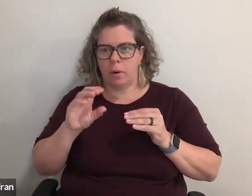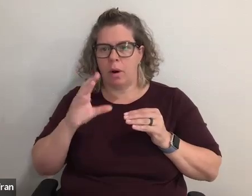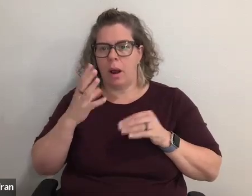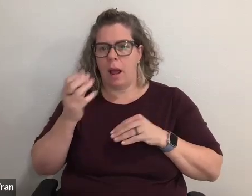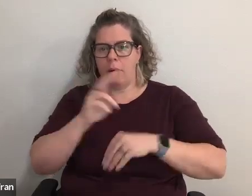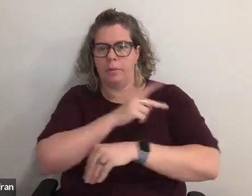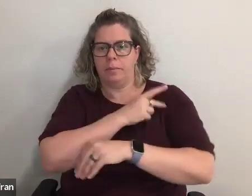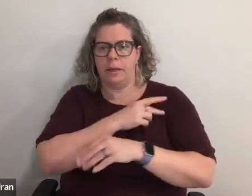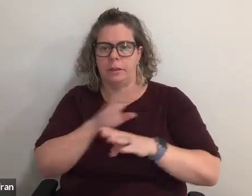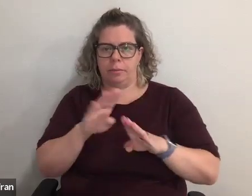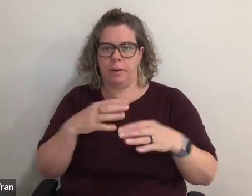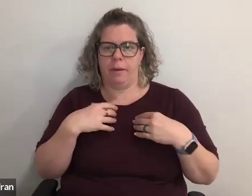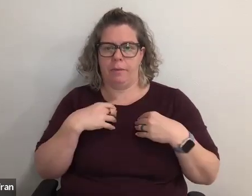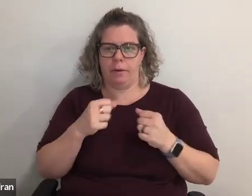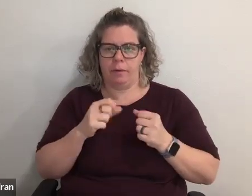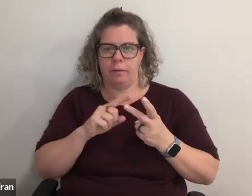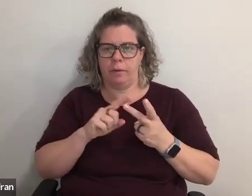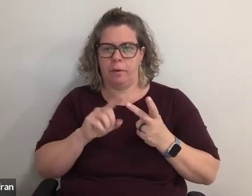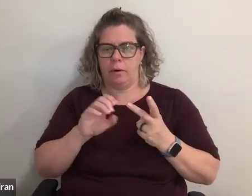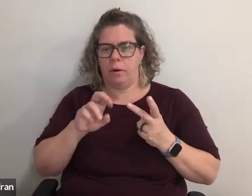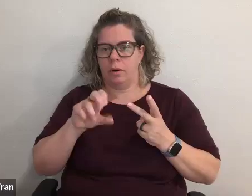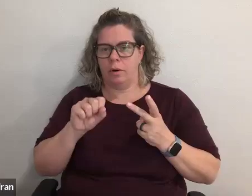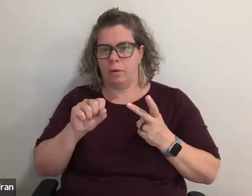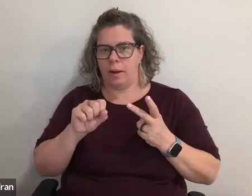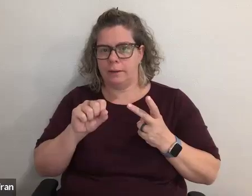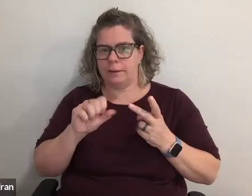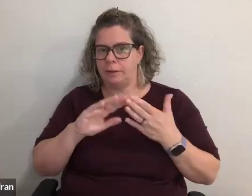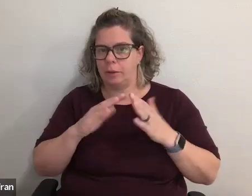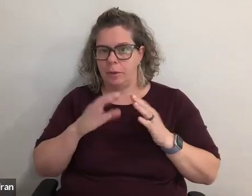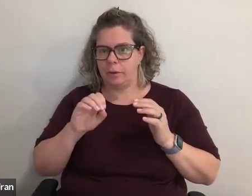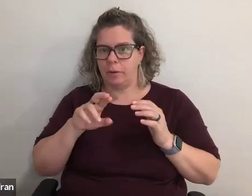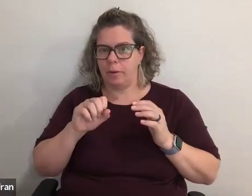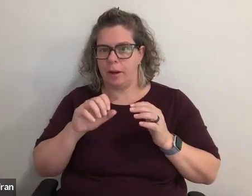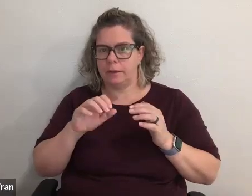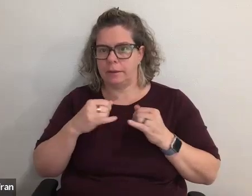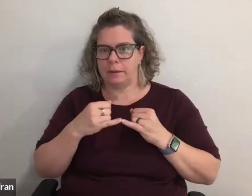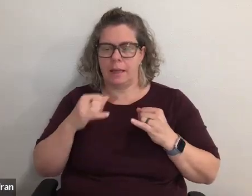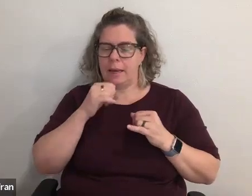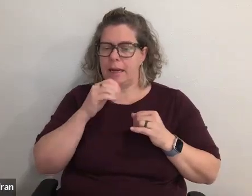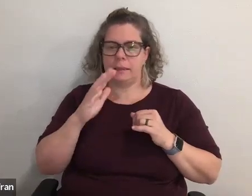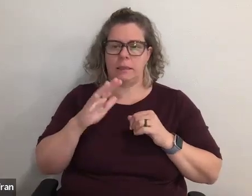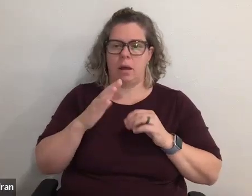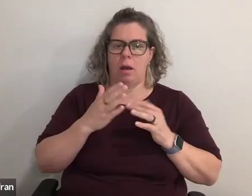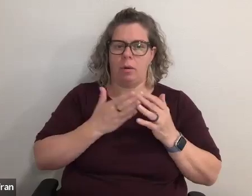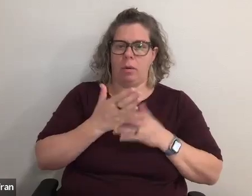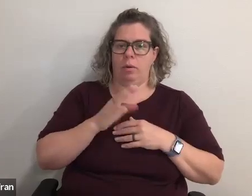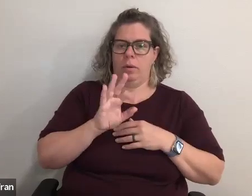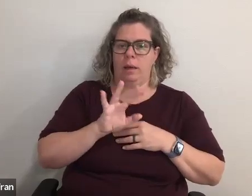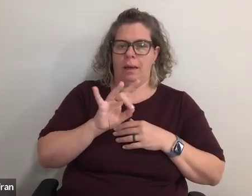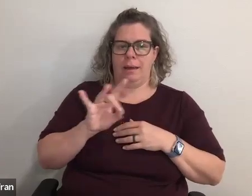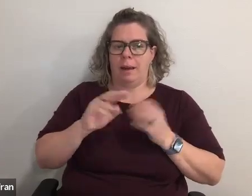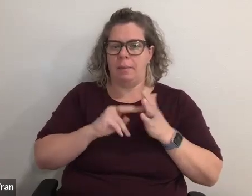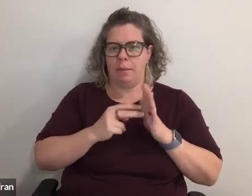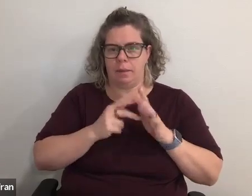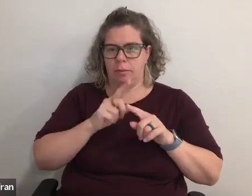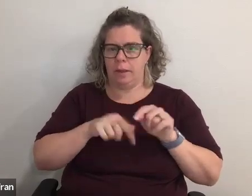outpatient behavioral health facility or a crisis line that a community has set up, it's not being routed through 988, and therefore we won't be